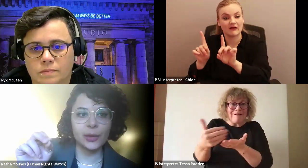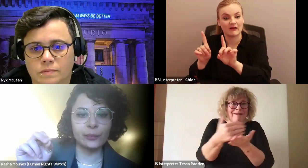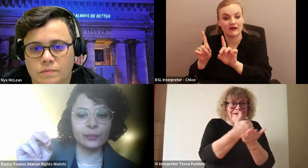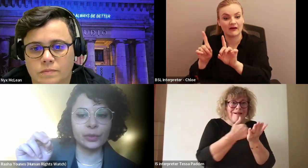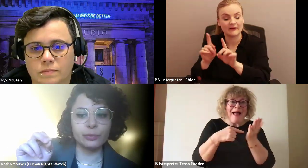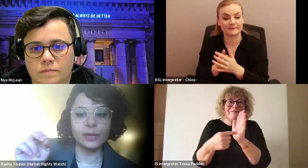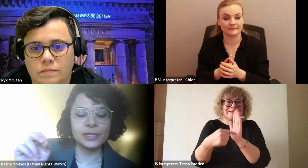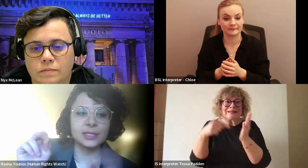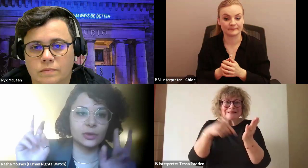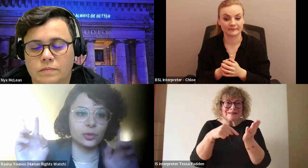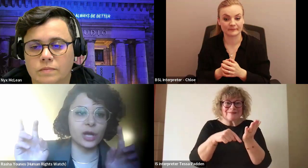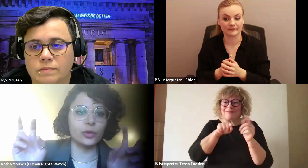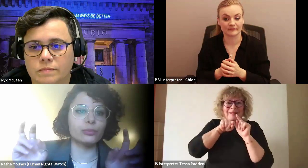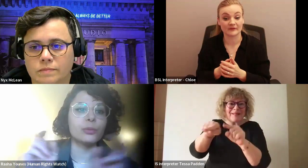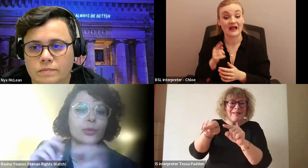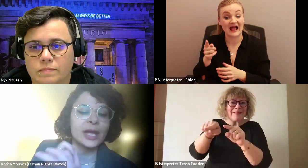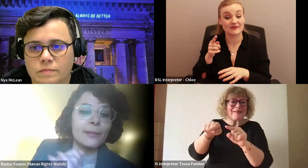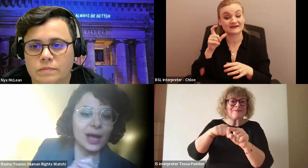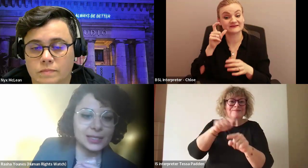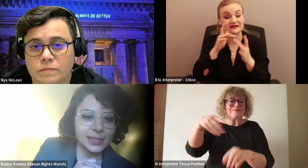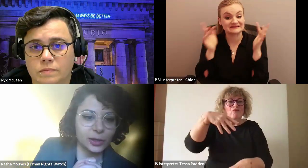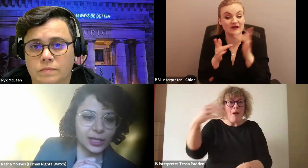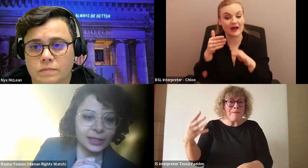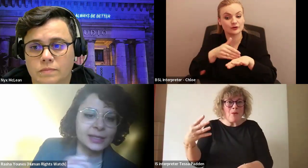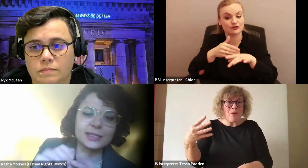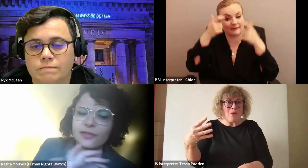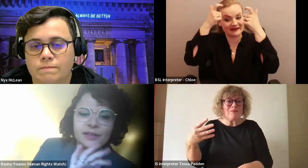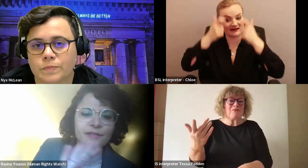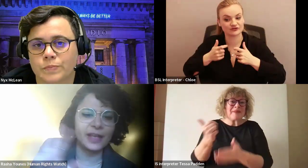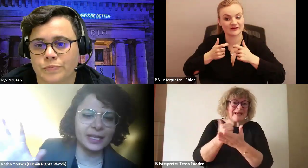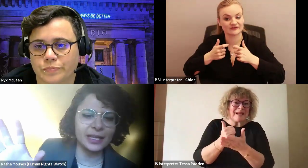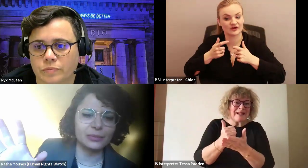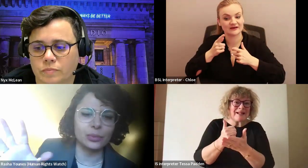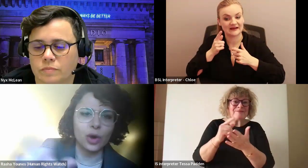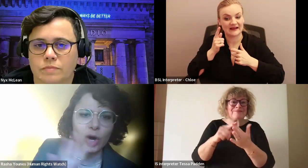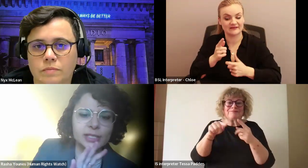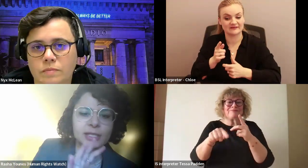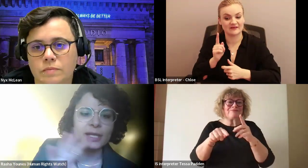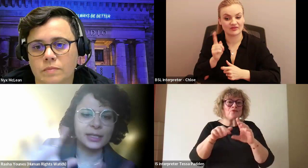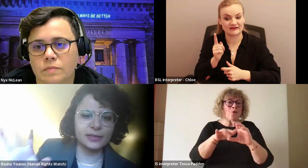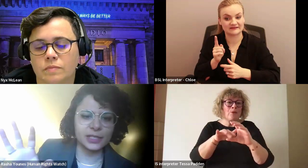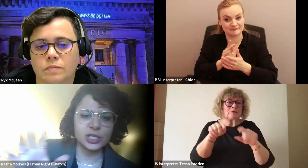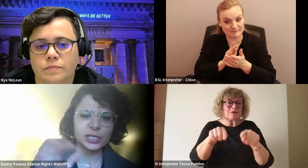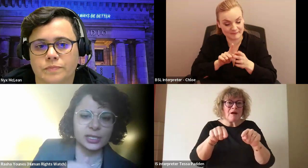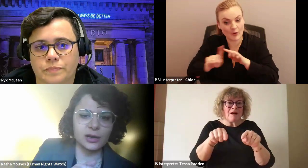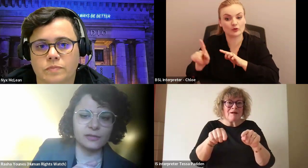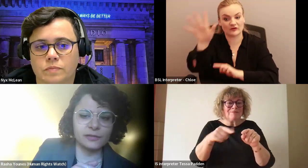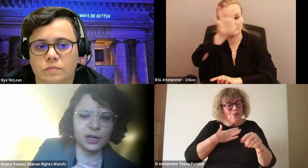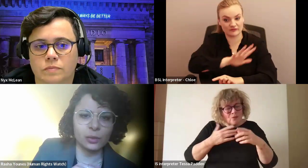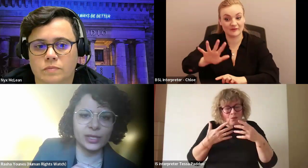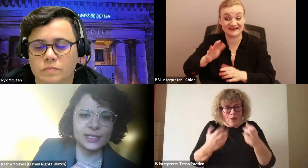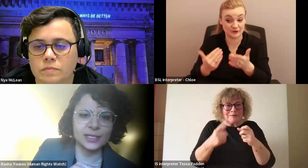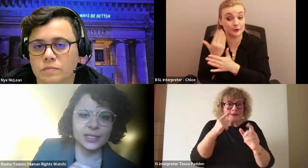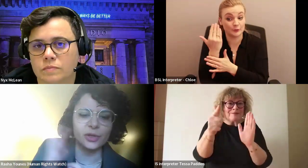legislation prohibits, quote unquote, promoting immorality online. And this is a very vague and broad definition